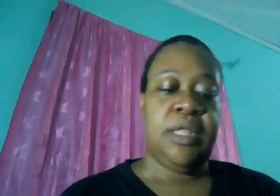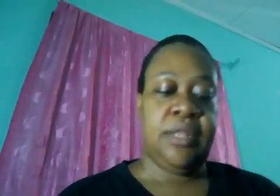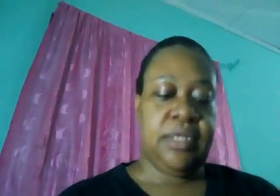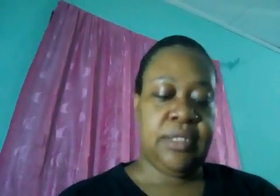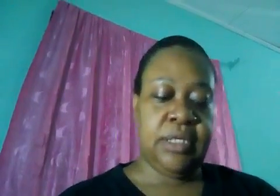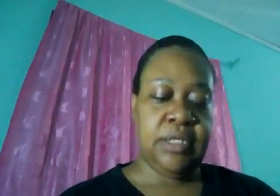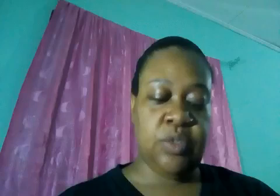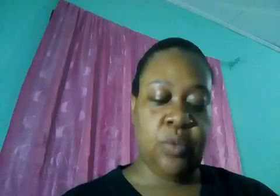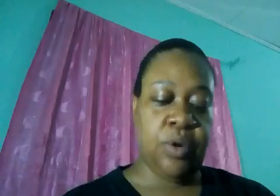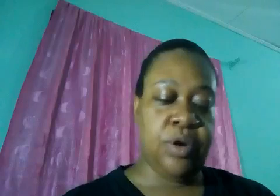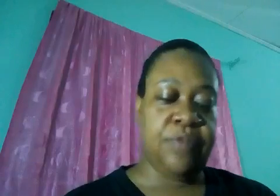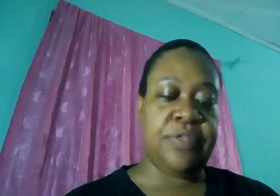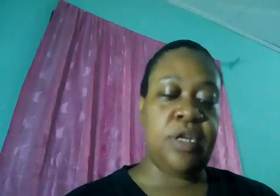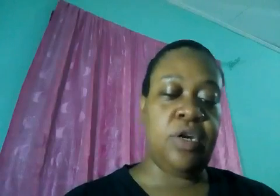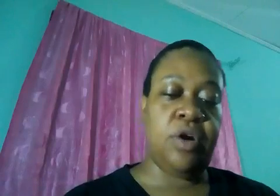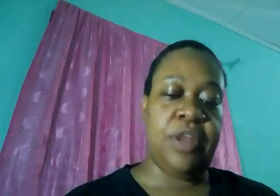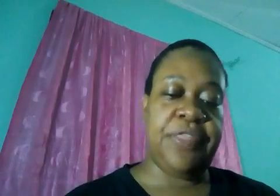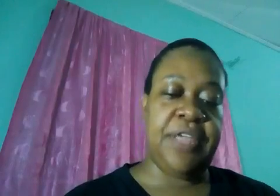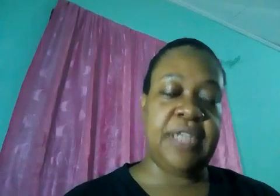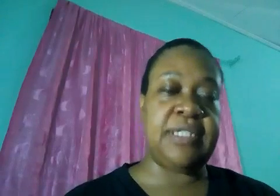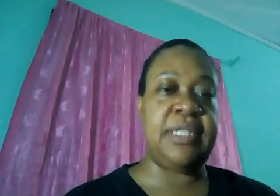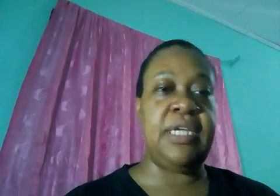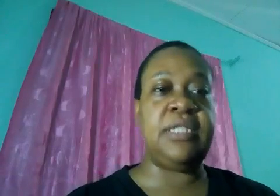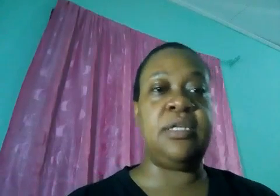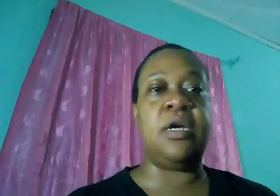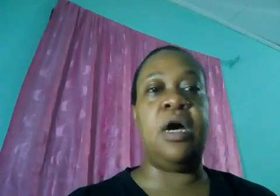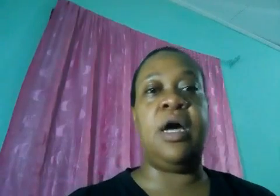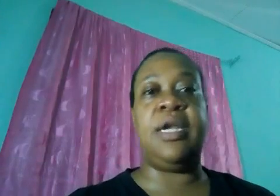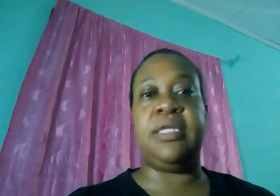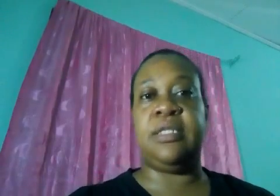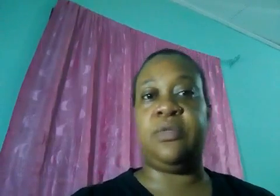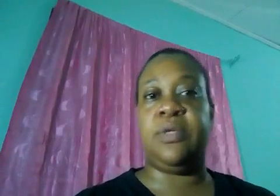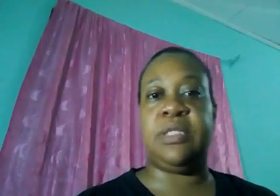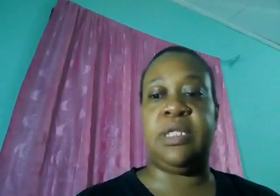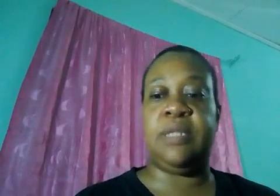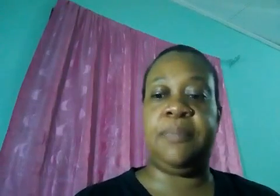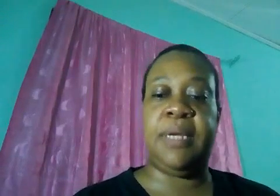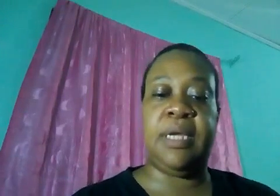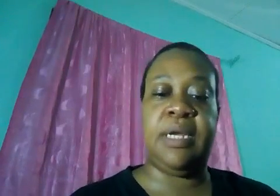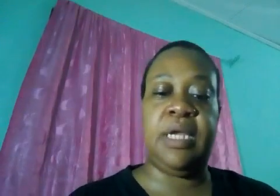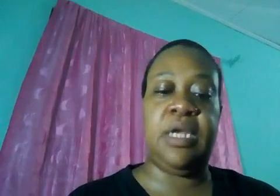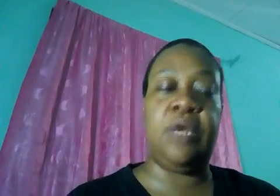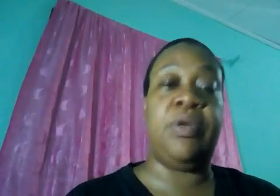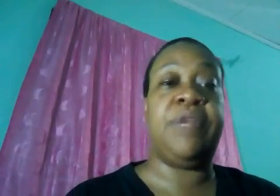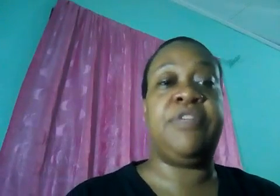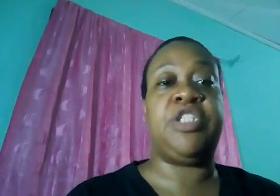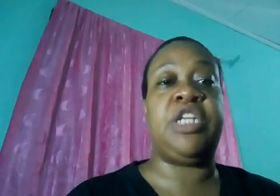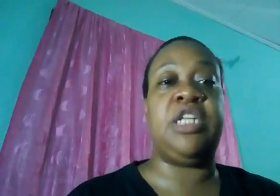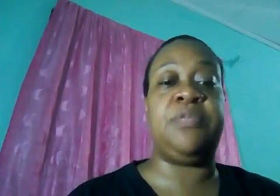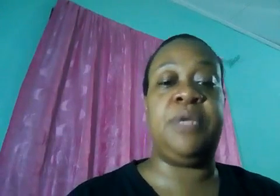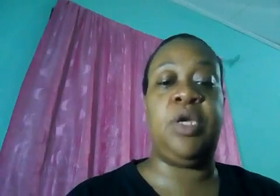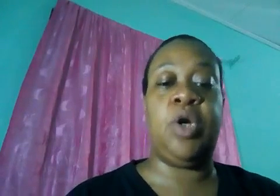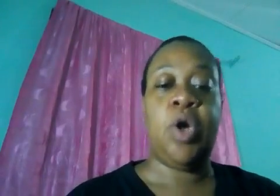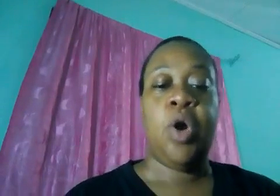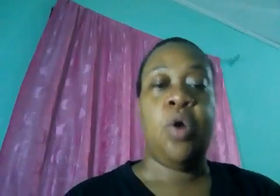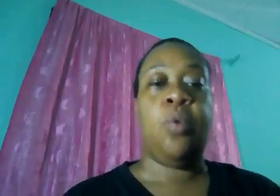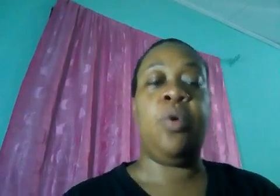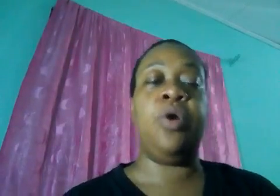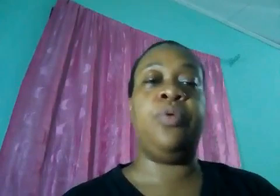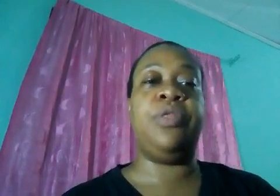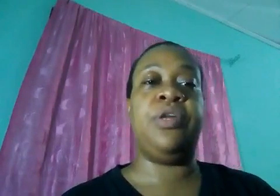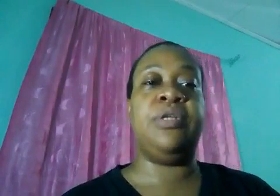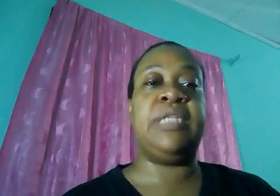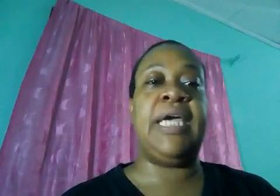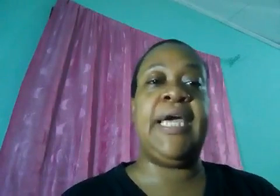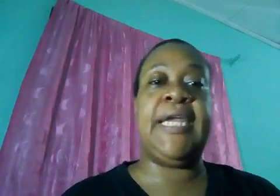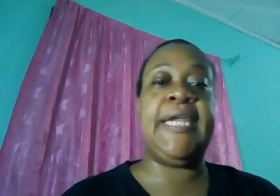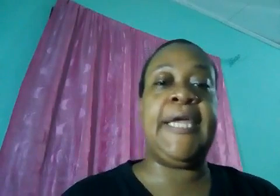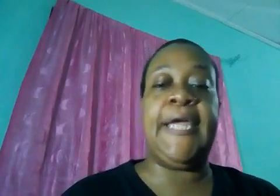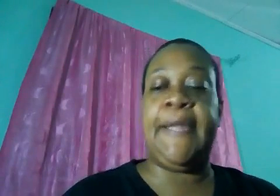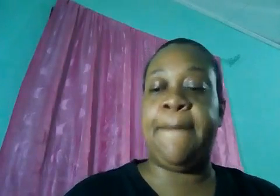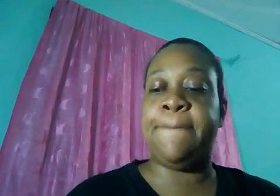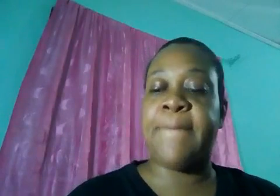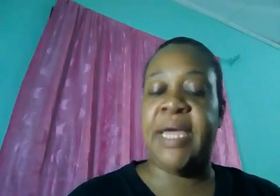This is the word of the Lord. Thanks be to God, as it was in the beginning, now and ever shall be, word without end. Amen.